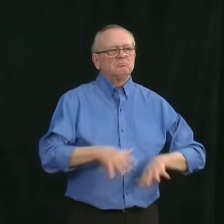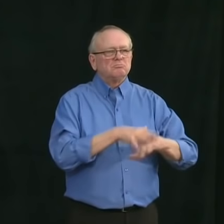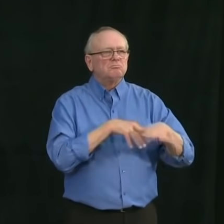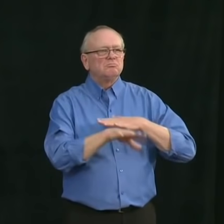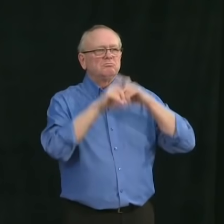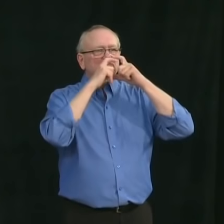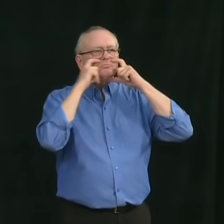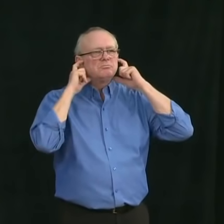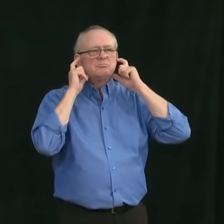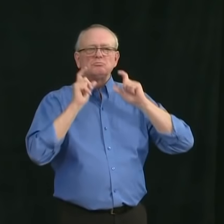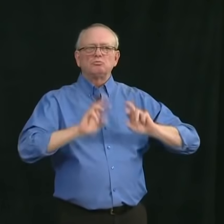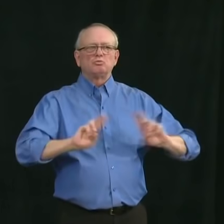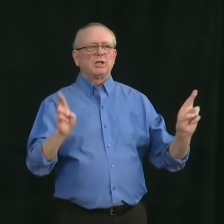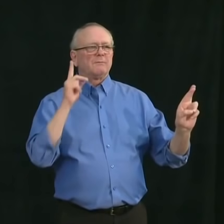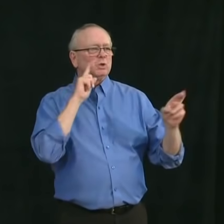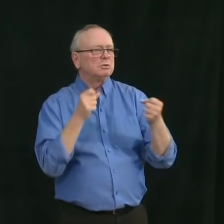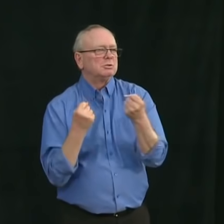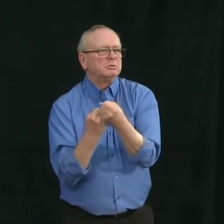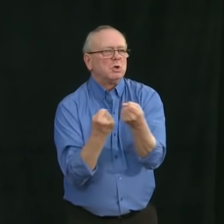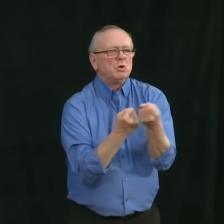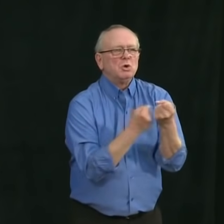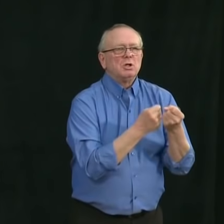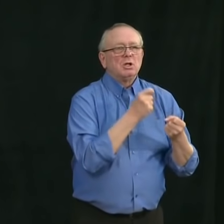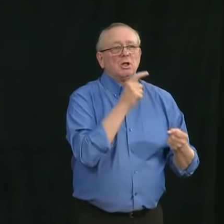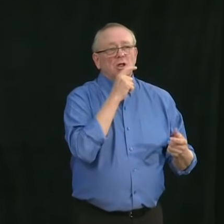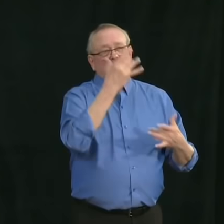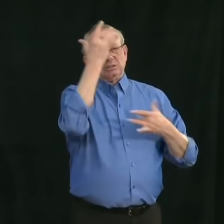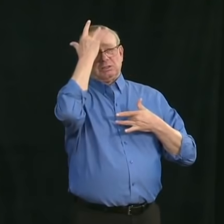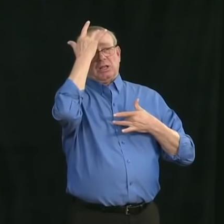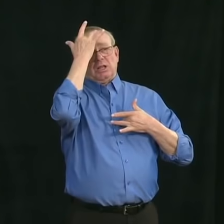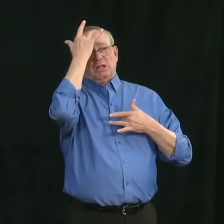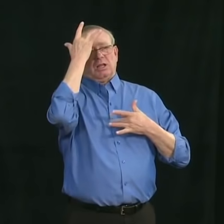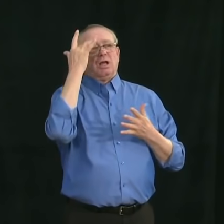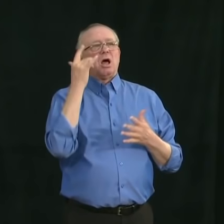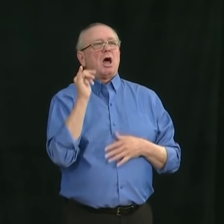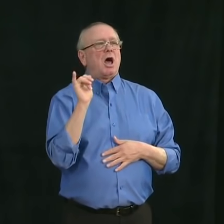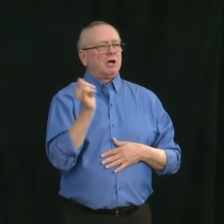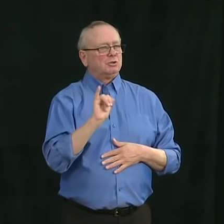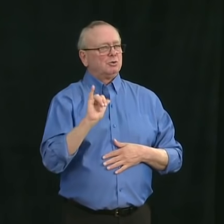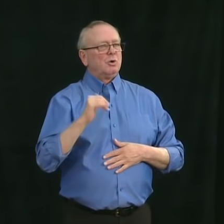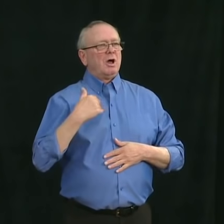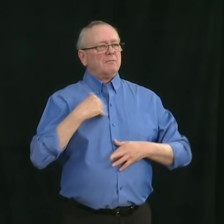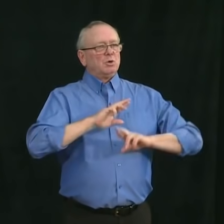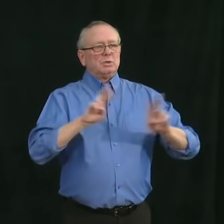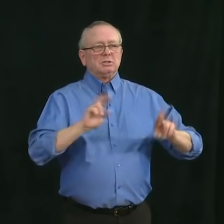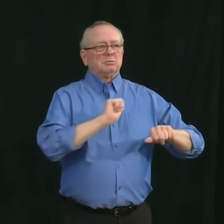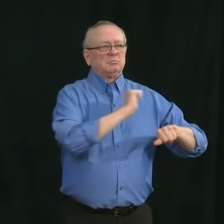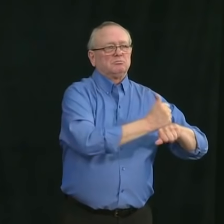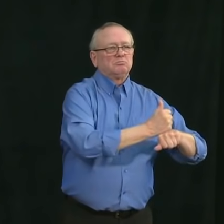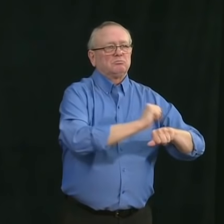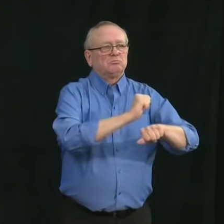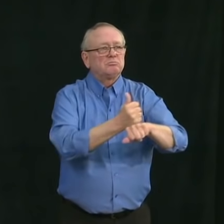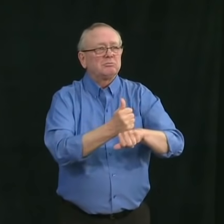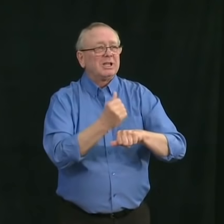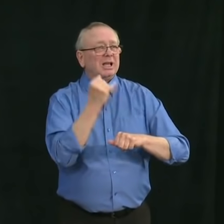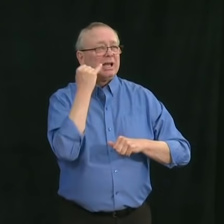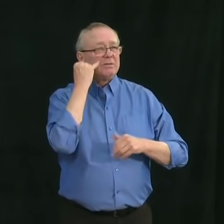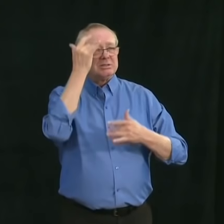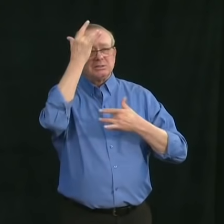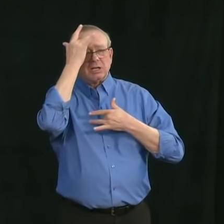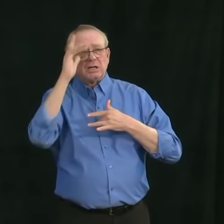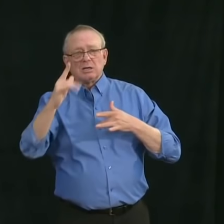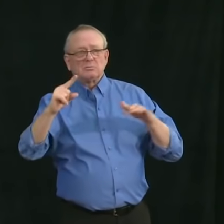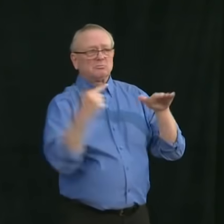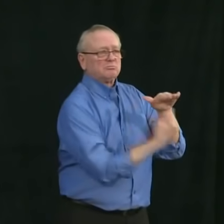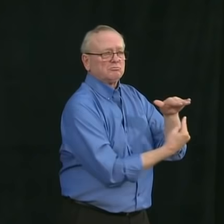COVID-19, and most importantly, to have measures in place to help contain the spread. I am confident the system is working, and the